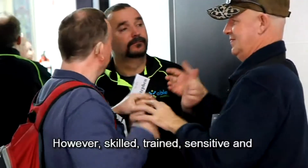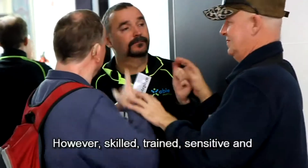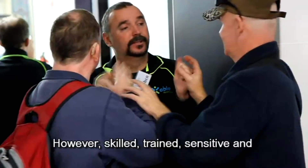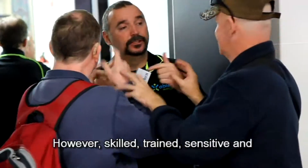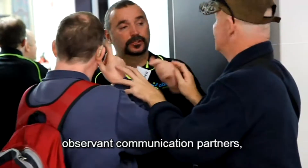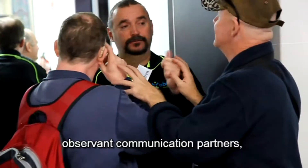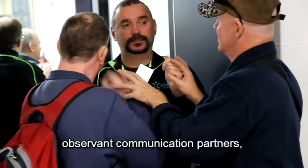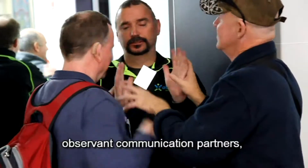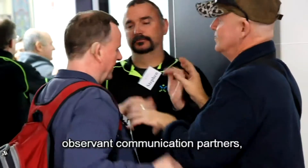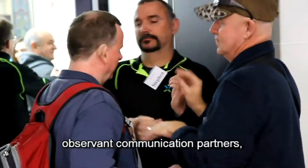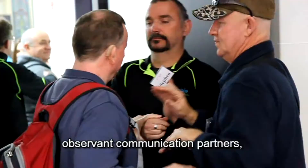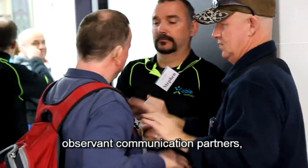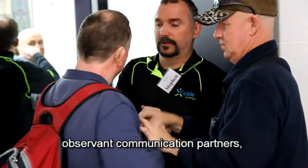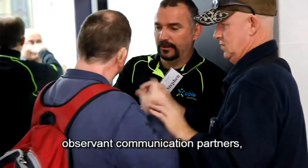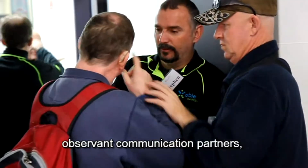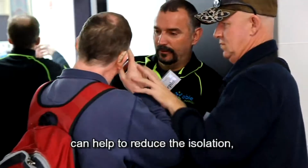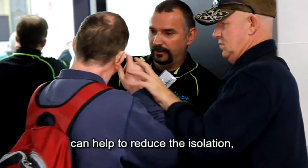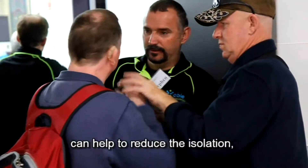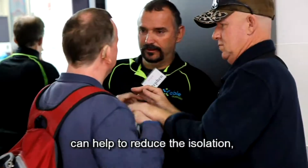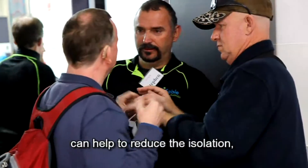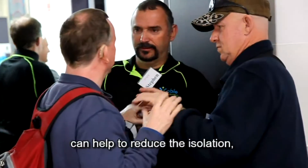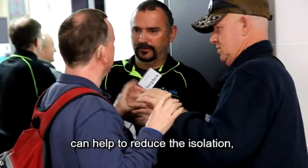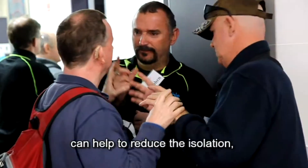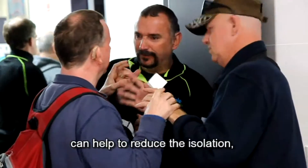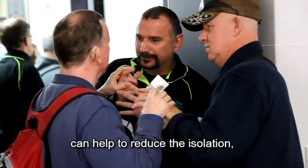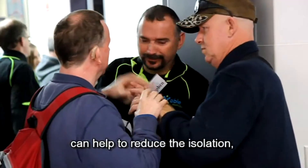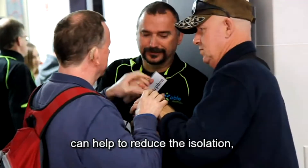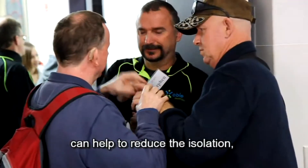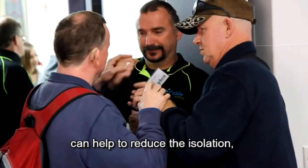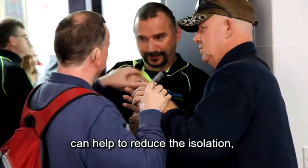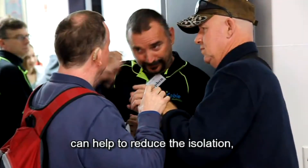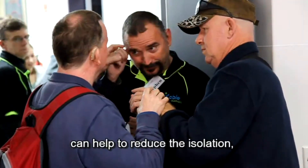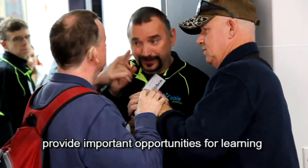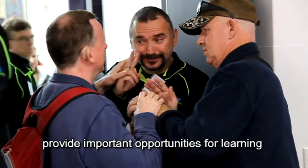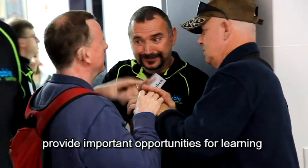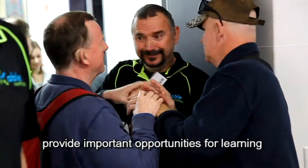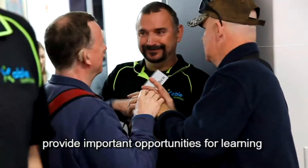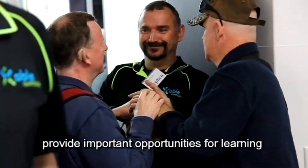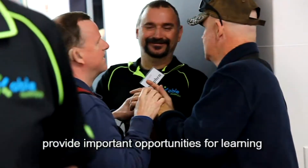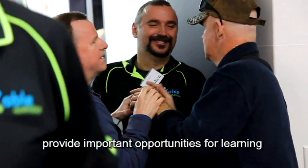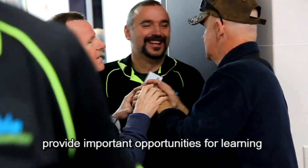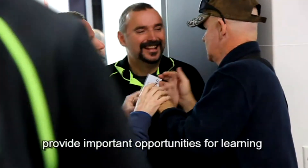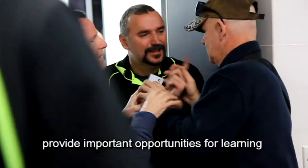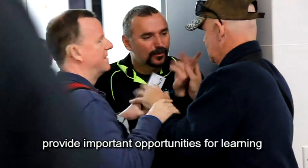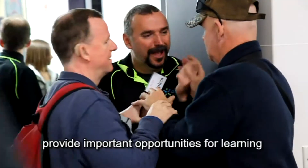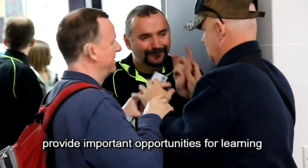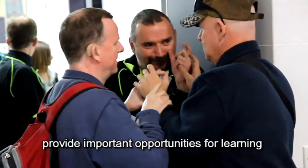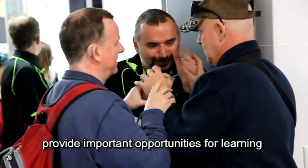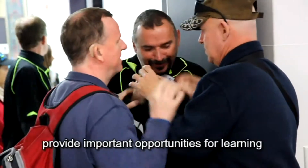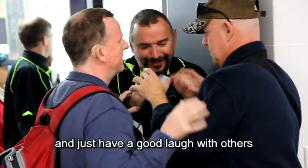and observant communication partners can help to reduce the isolation, provide important opportunities for learning and